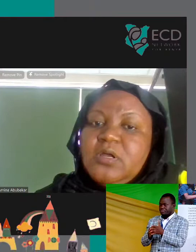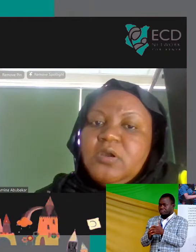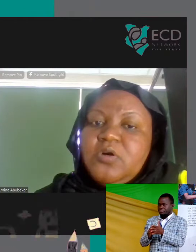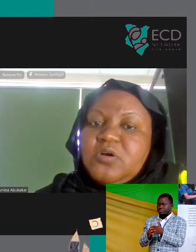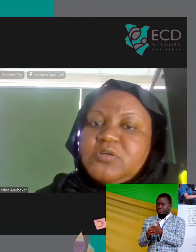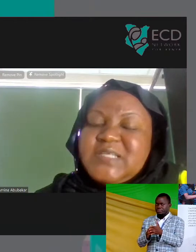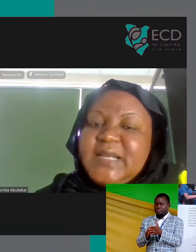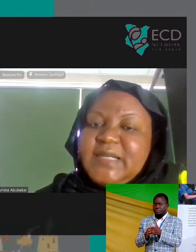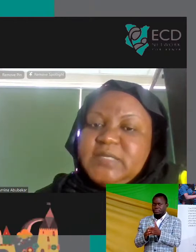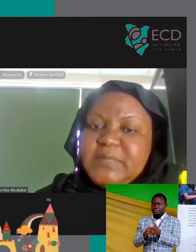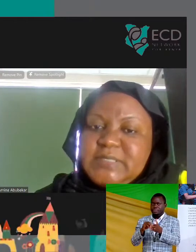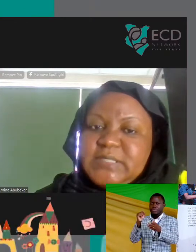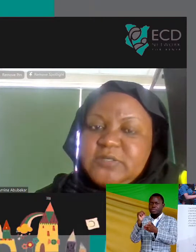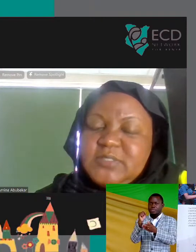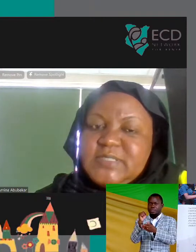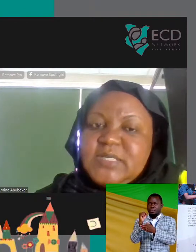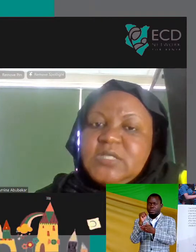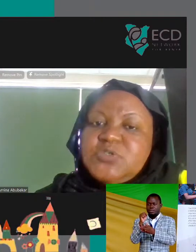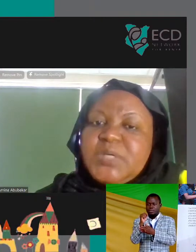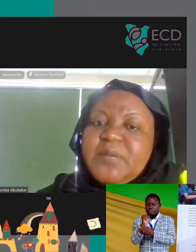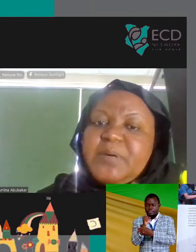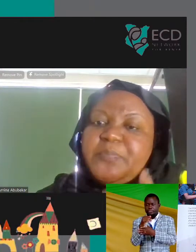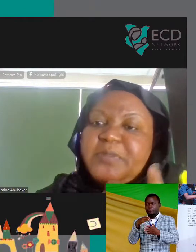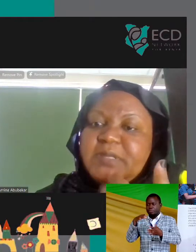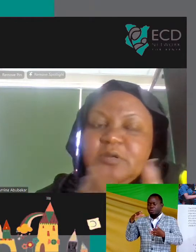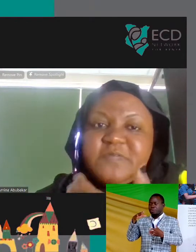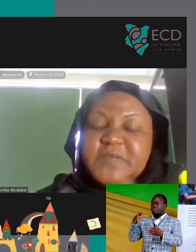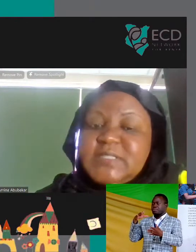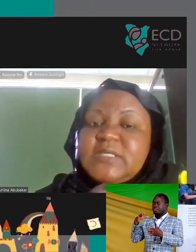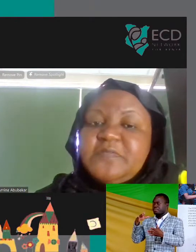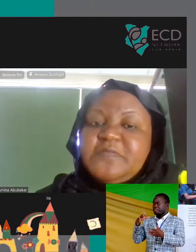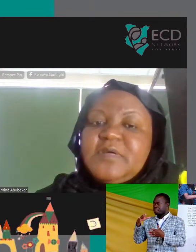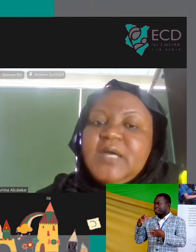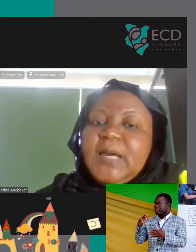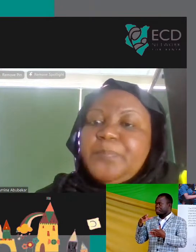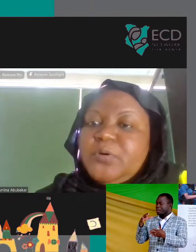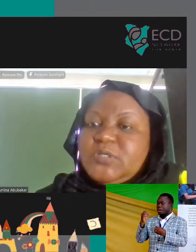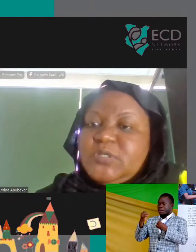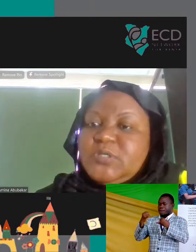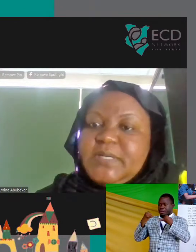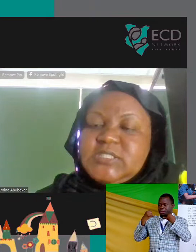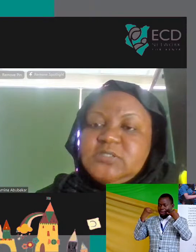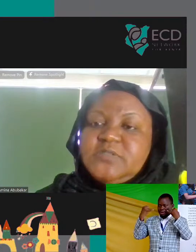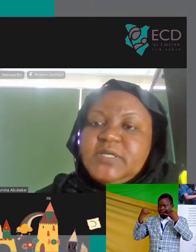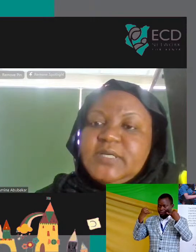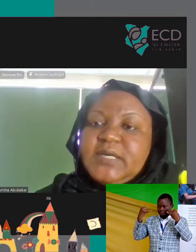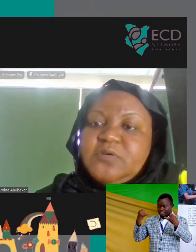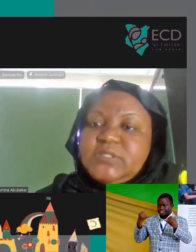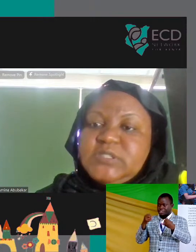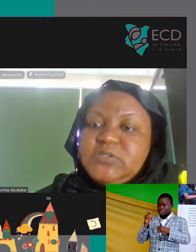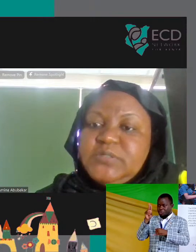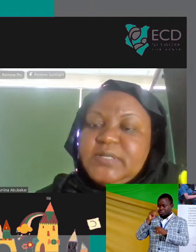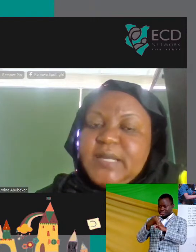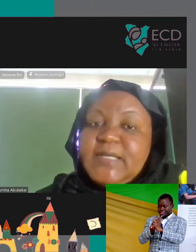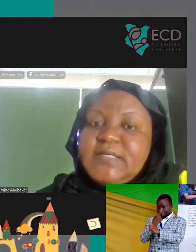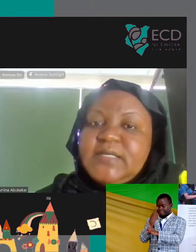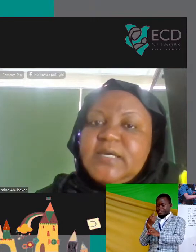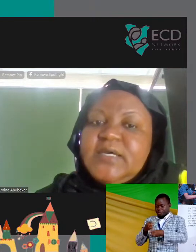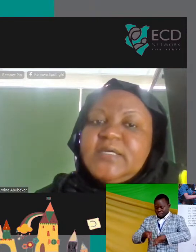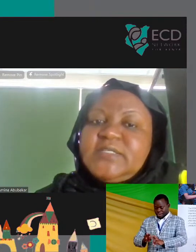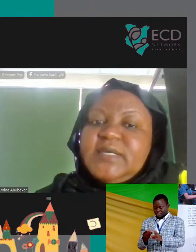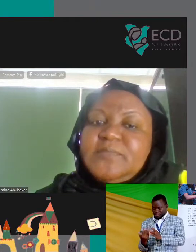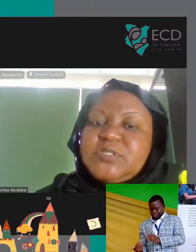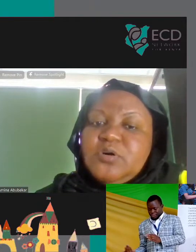more low-cost learning materials, to come up with innovative approaches where children can continue